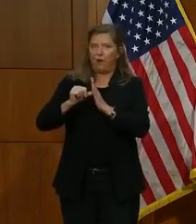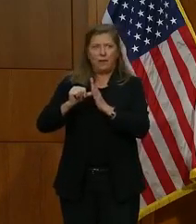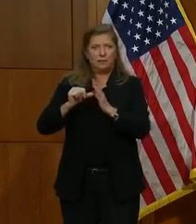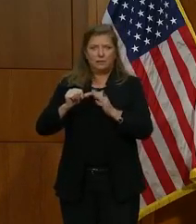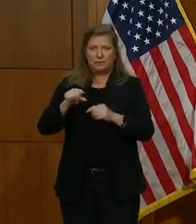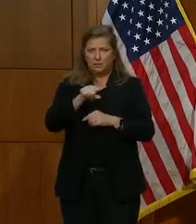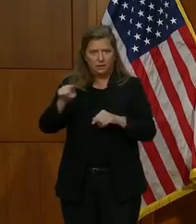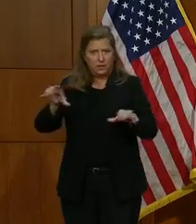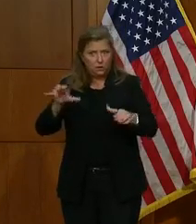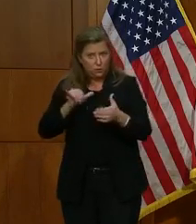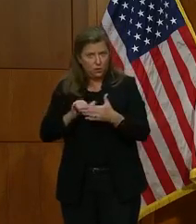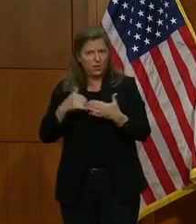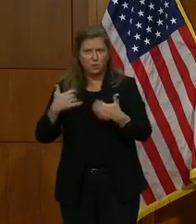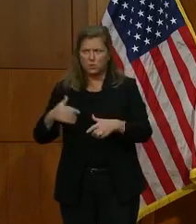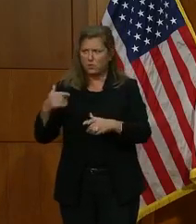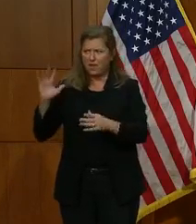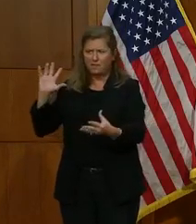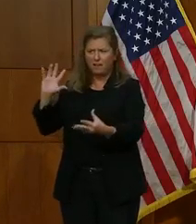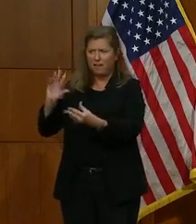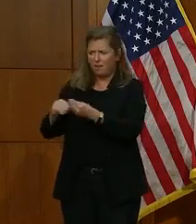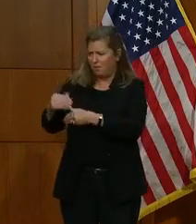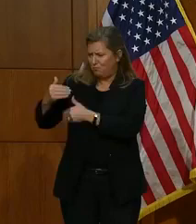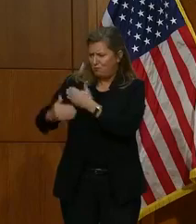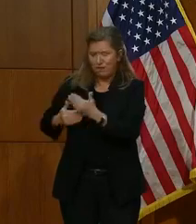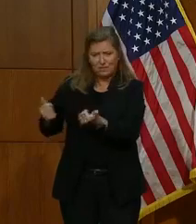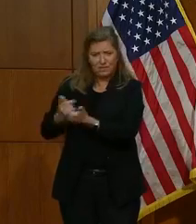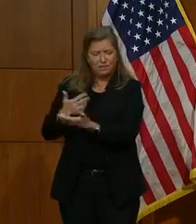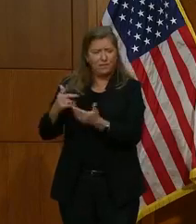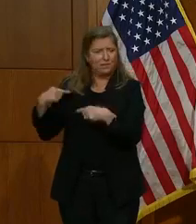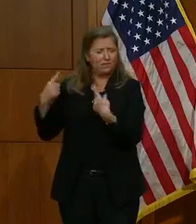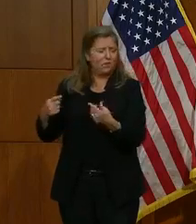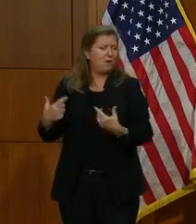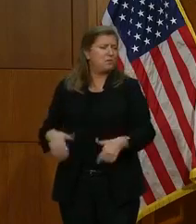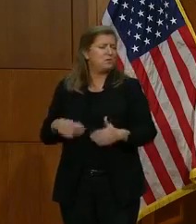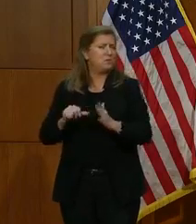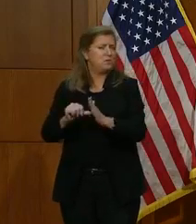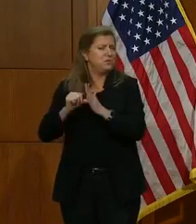are in, having processed through all the ballots that they've processed through to this point.